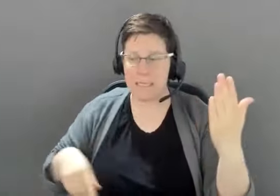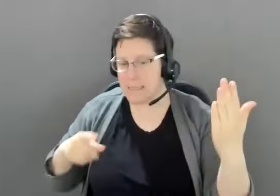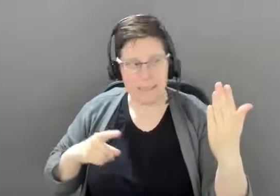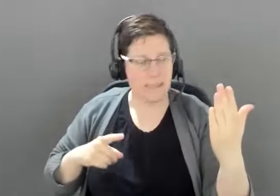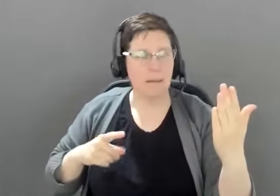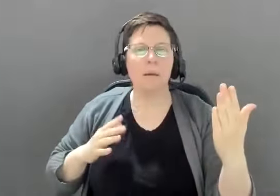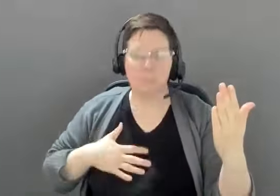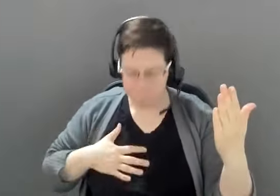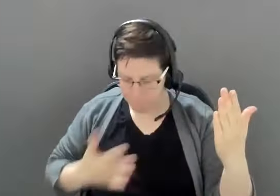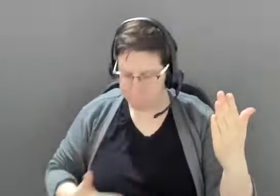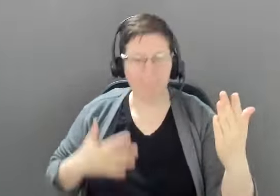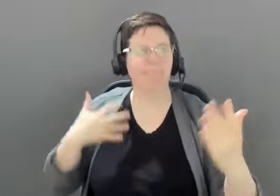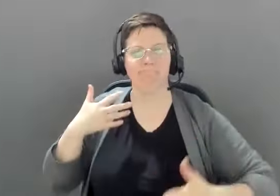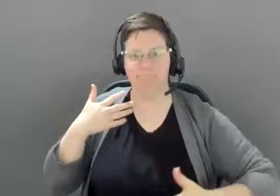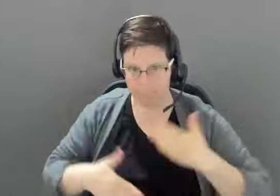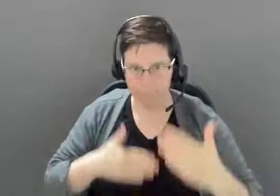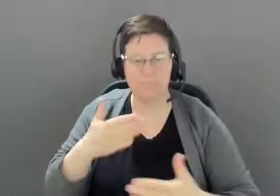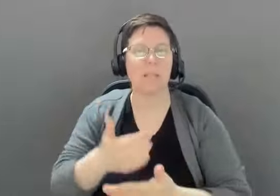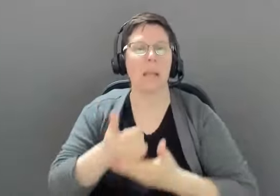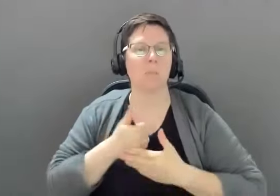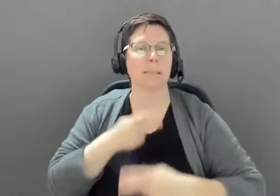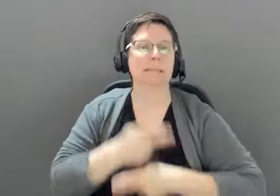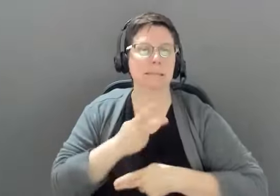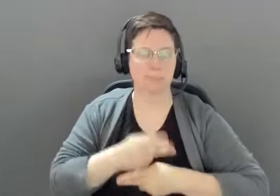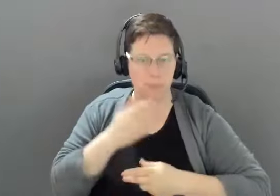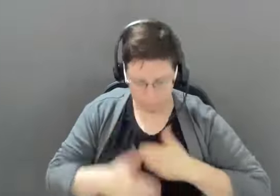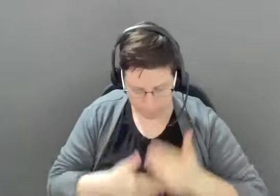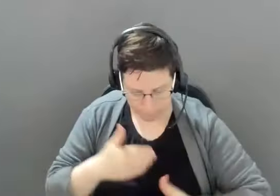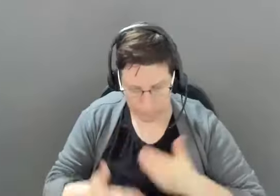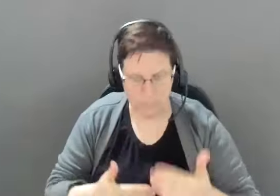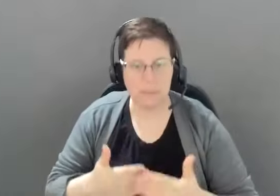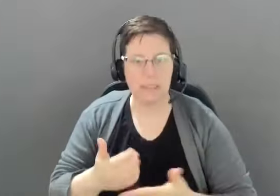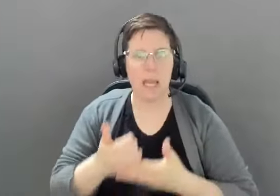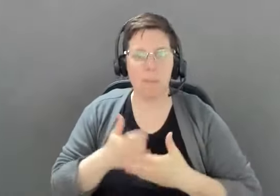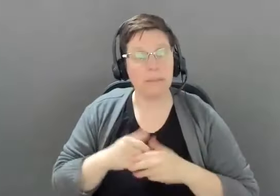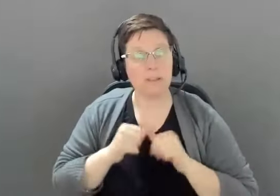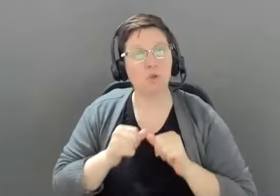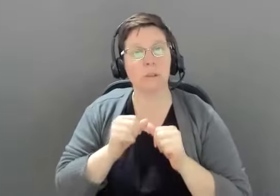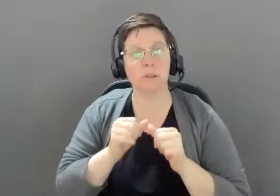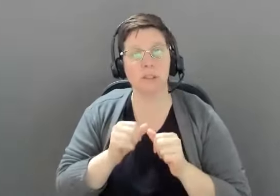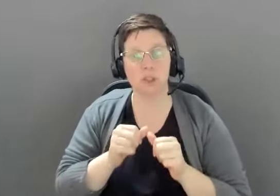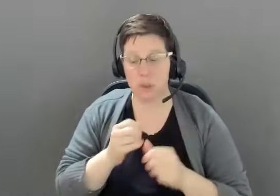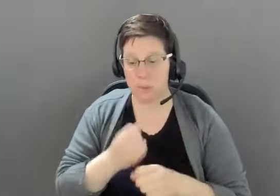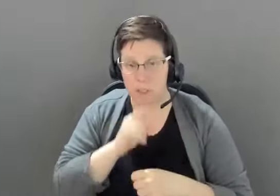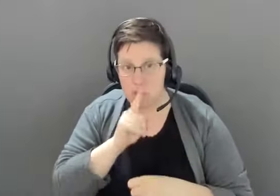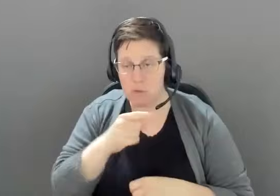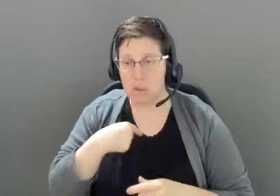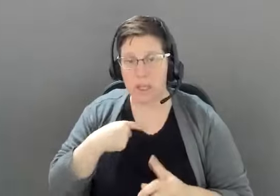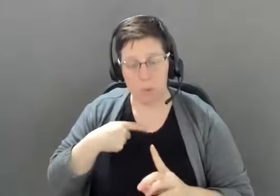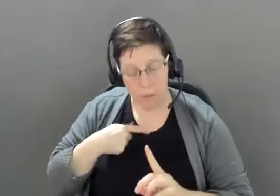same page and organized. I think it drove our work forward and ensured that we were accurate and detail oriented and continued